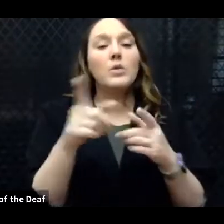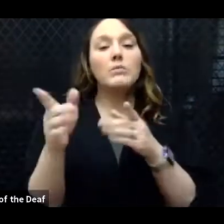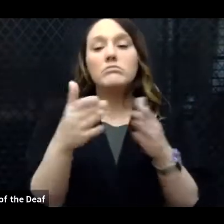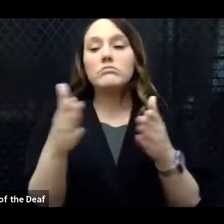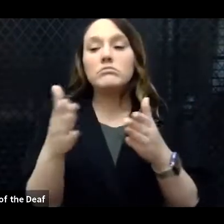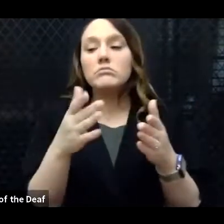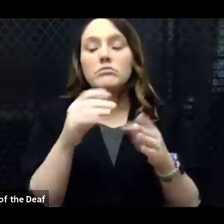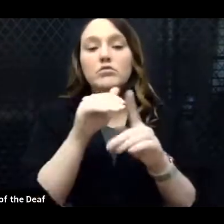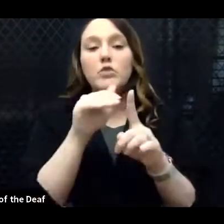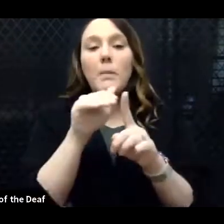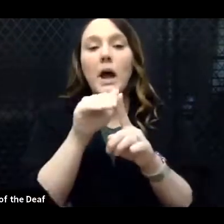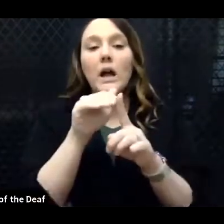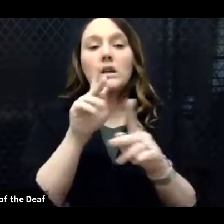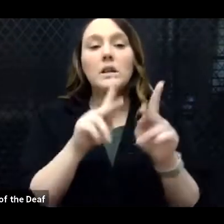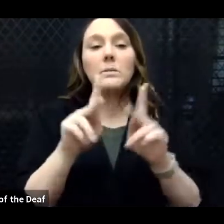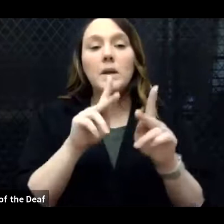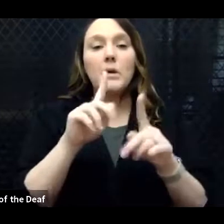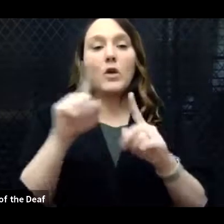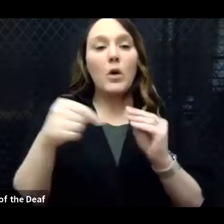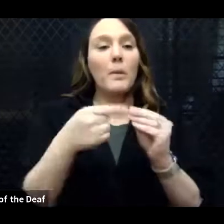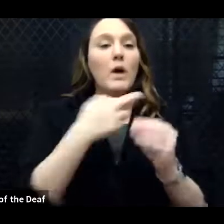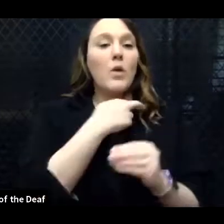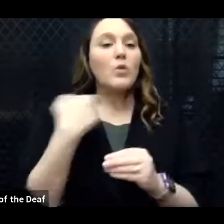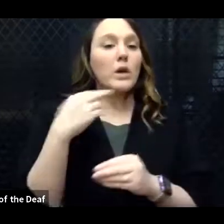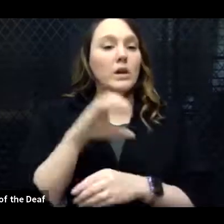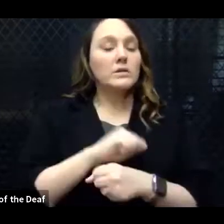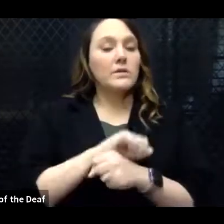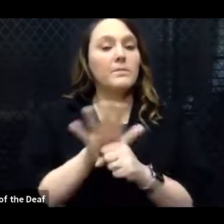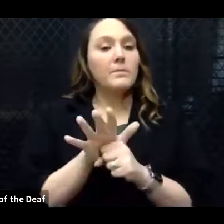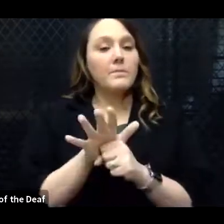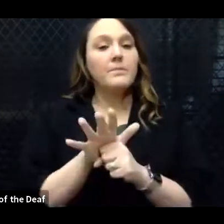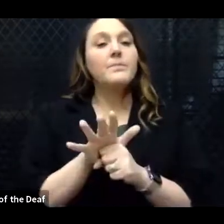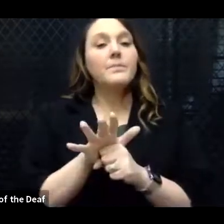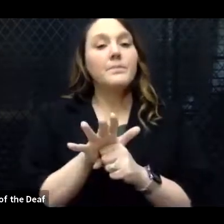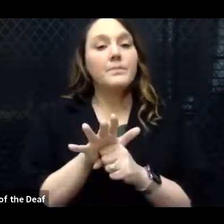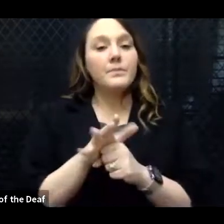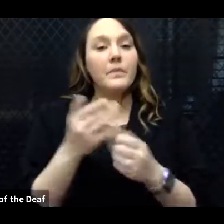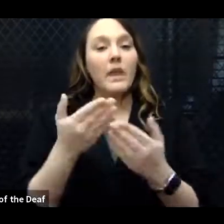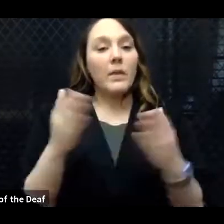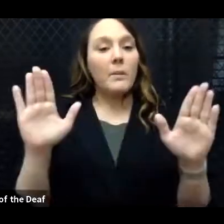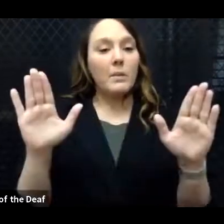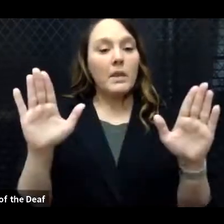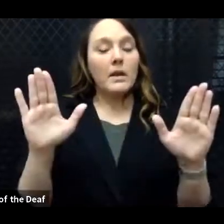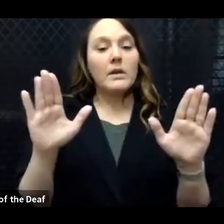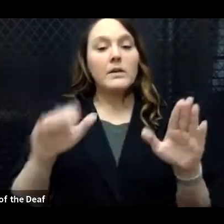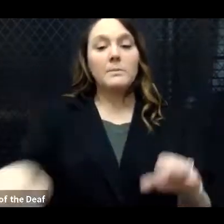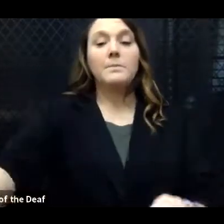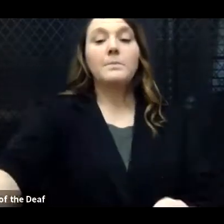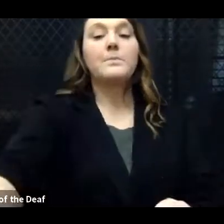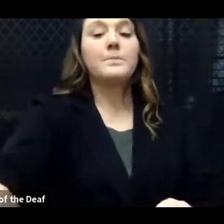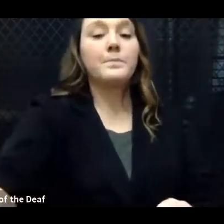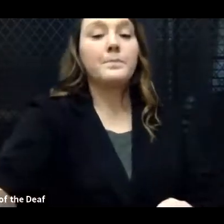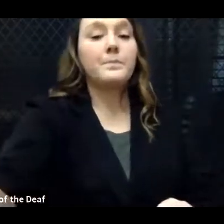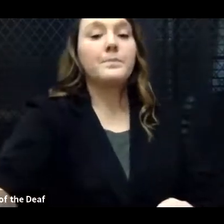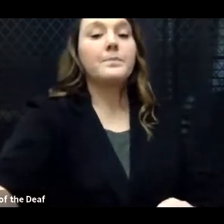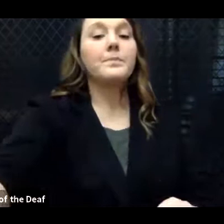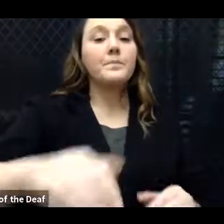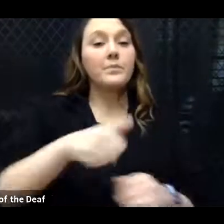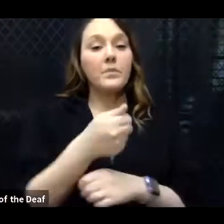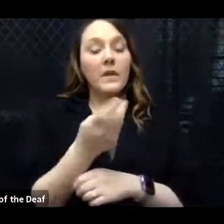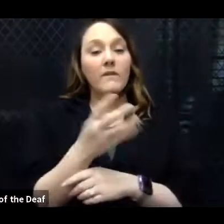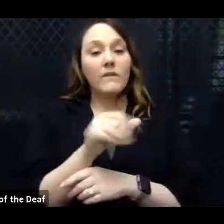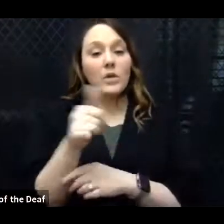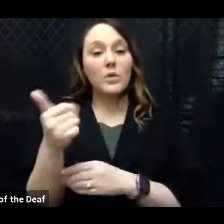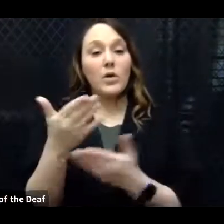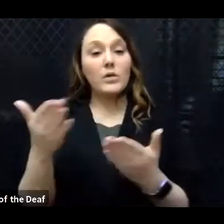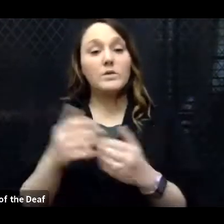reminding people about the risks of COVID-19 in the face of public fatigue with the news cycle? And there's several others, but I'll start with